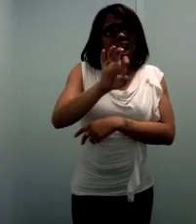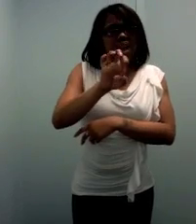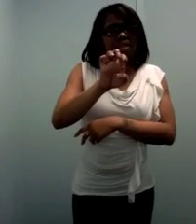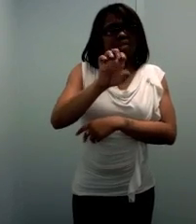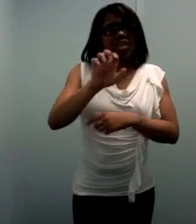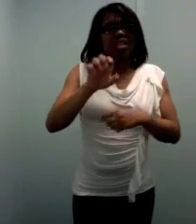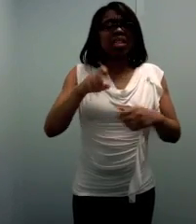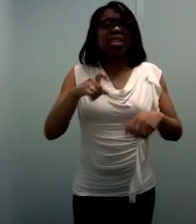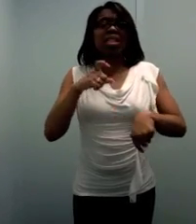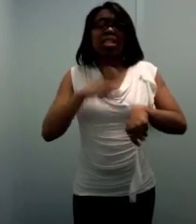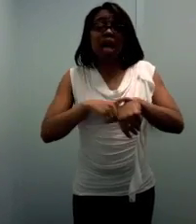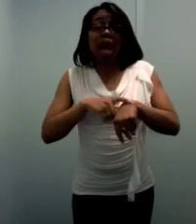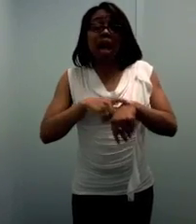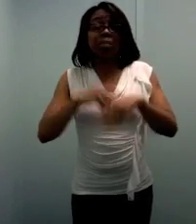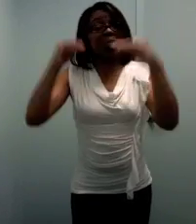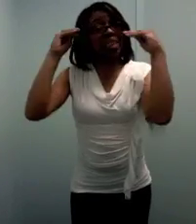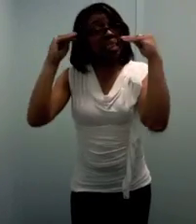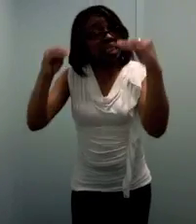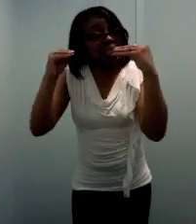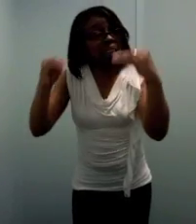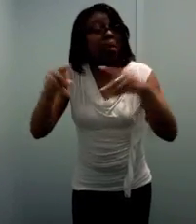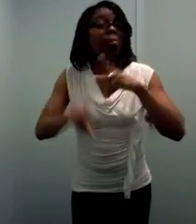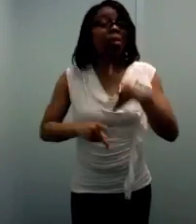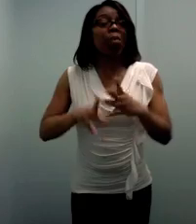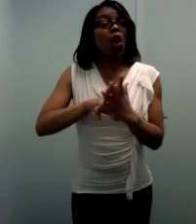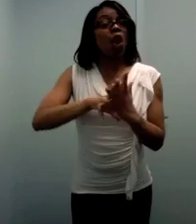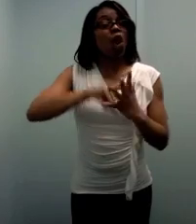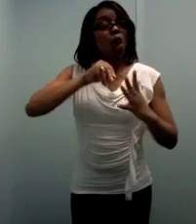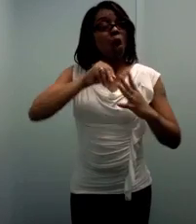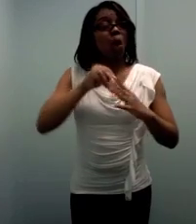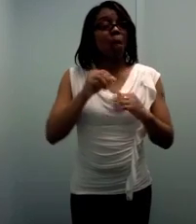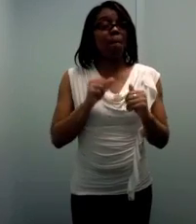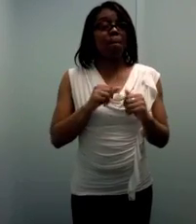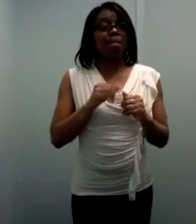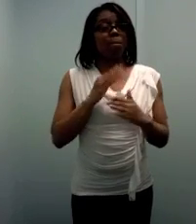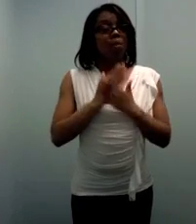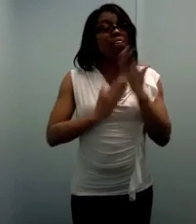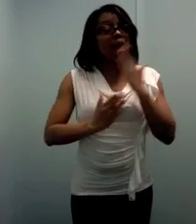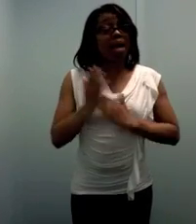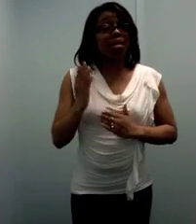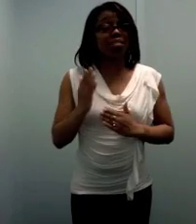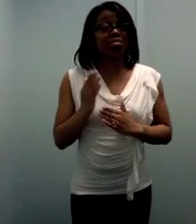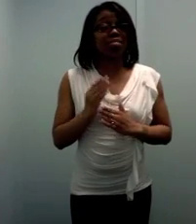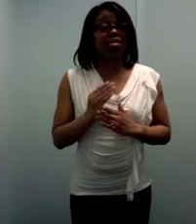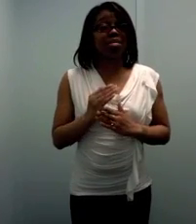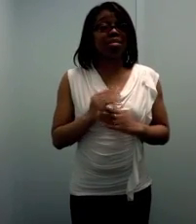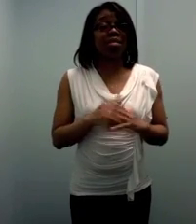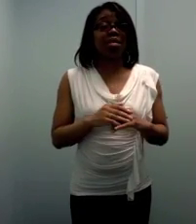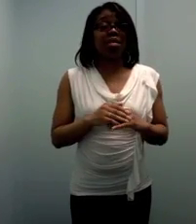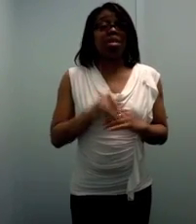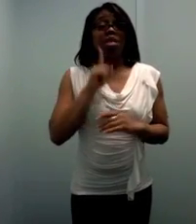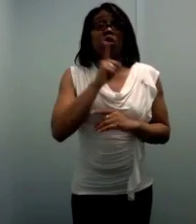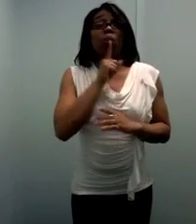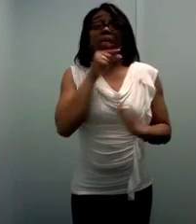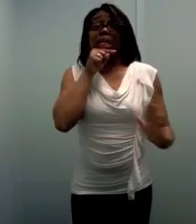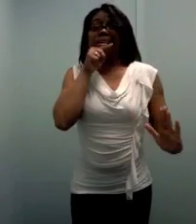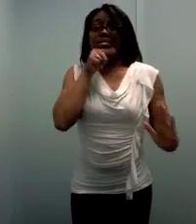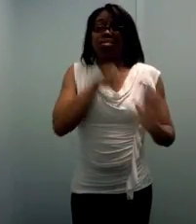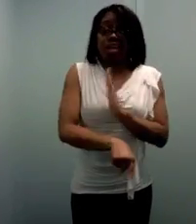to calculate by hand. That's an amazing amount of human endeavor. So we better be damn sure, and by the way, they didn't have